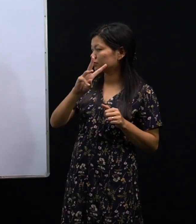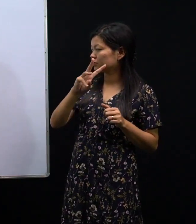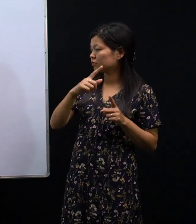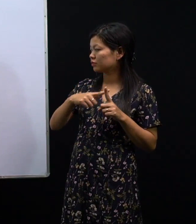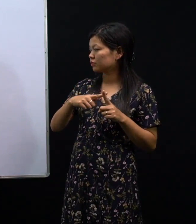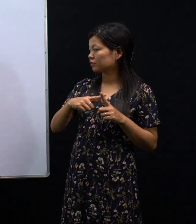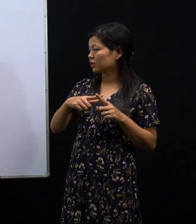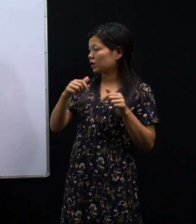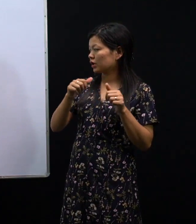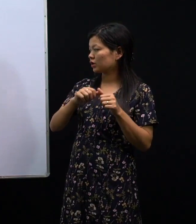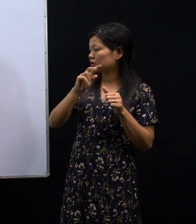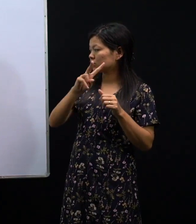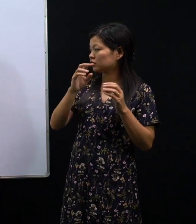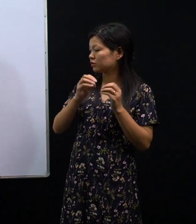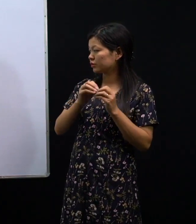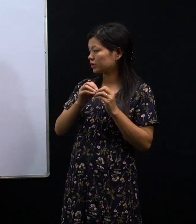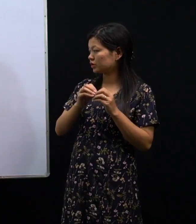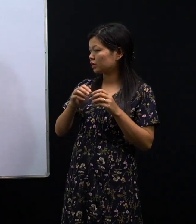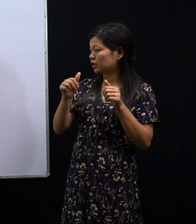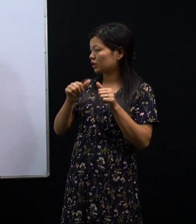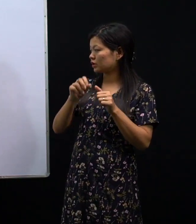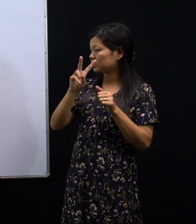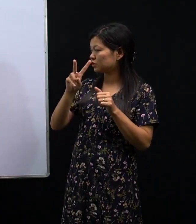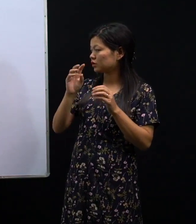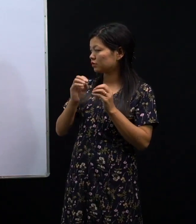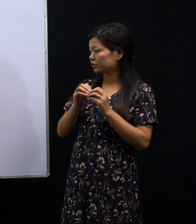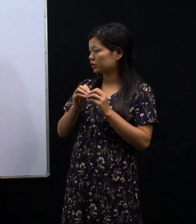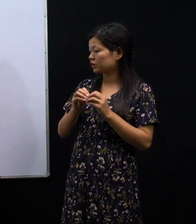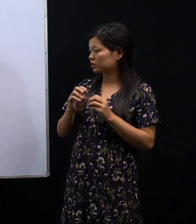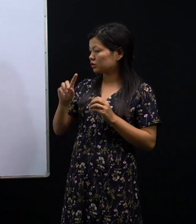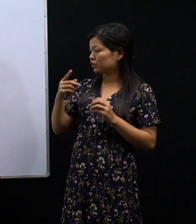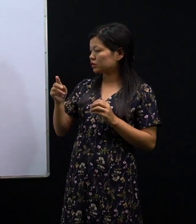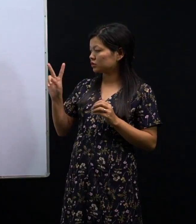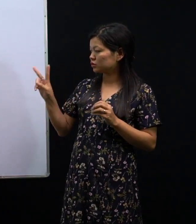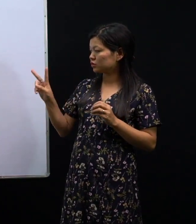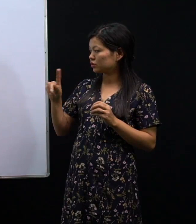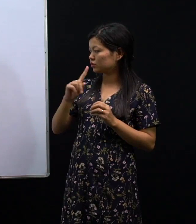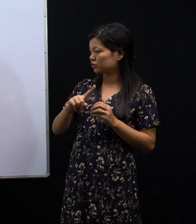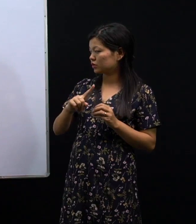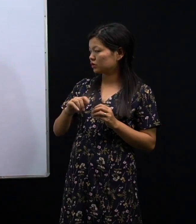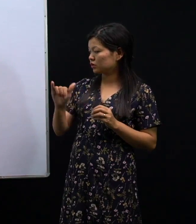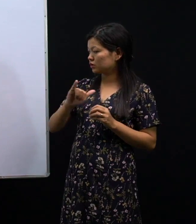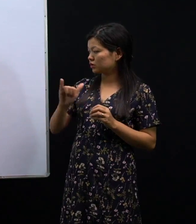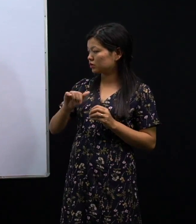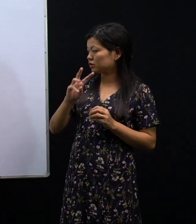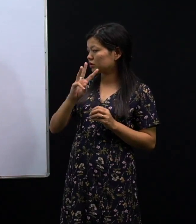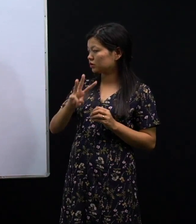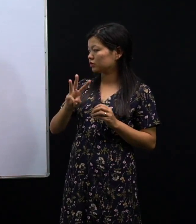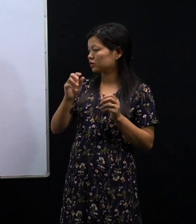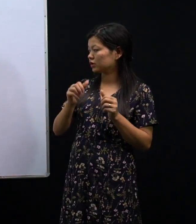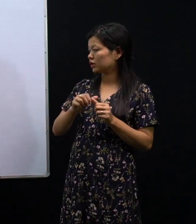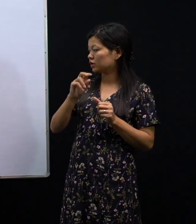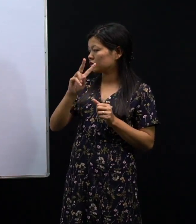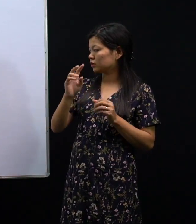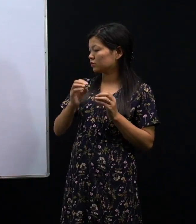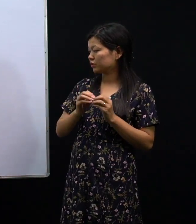plus a square b. A square b. It is 2 times. It is 1 time. You can add them. Same like terms we call.